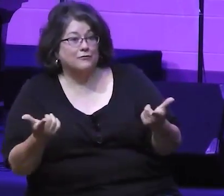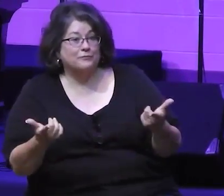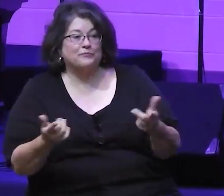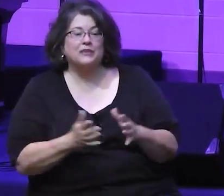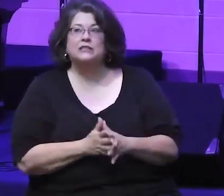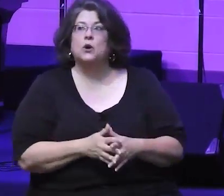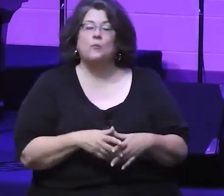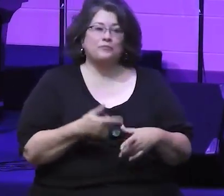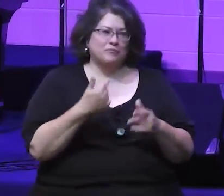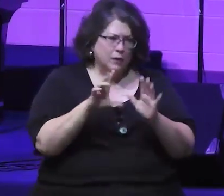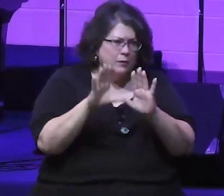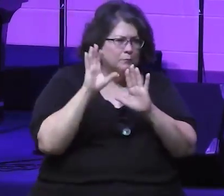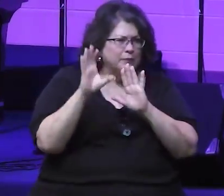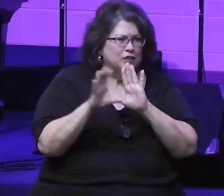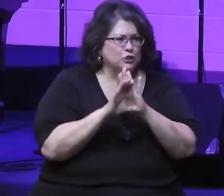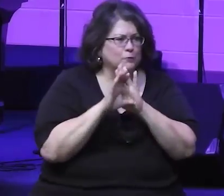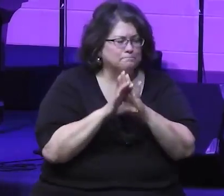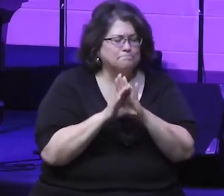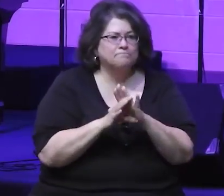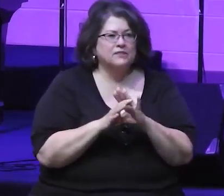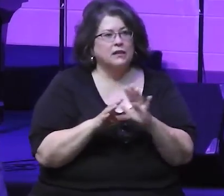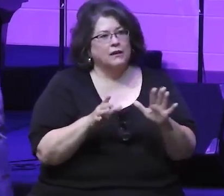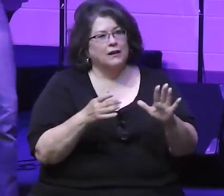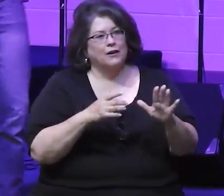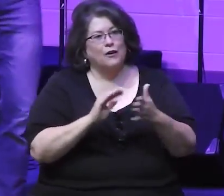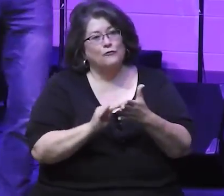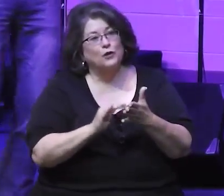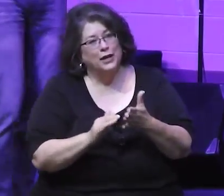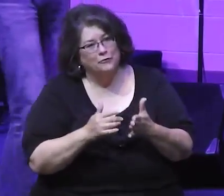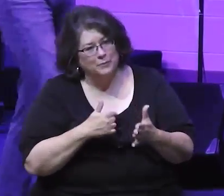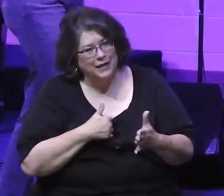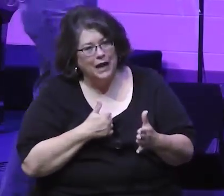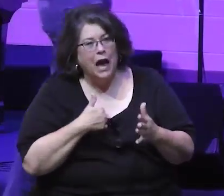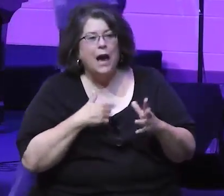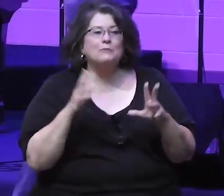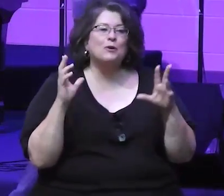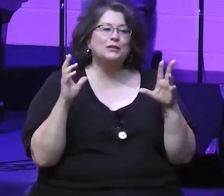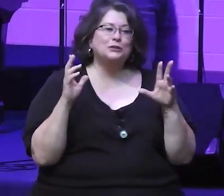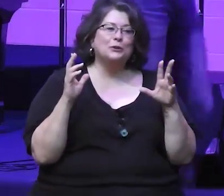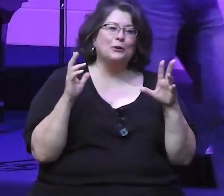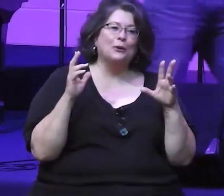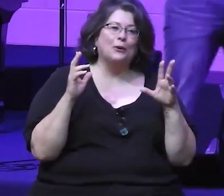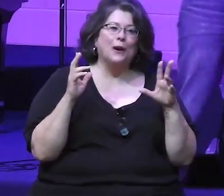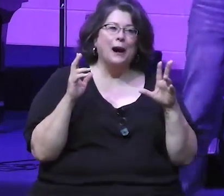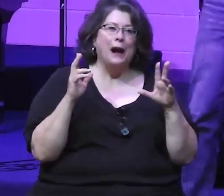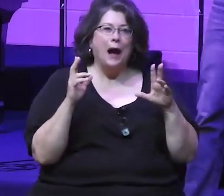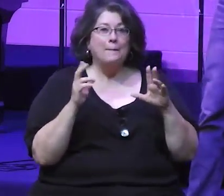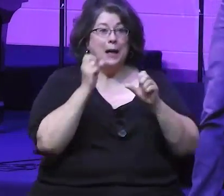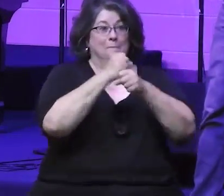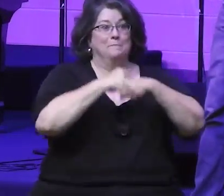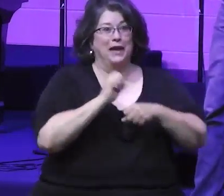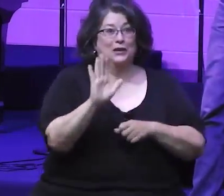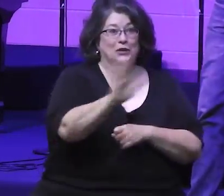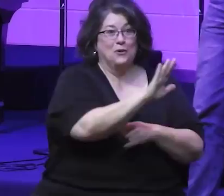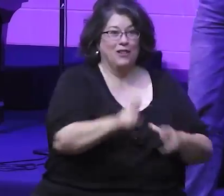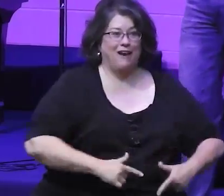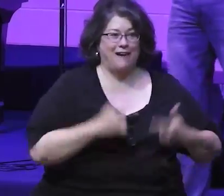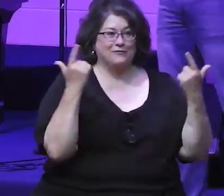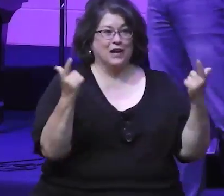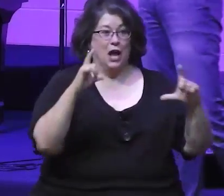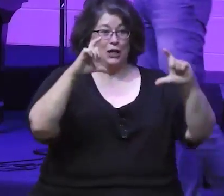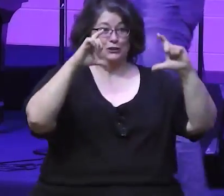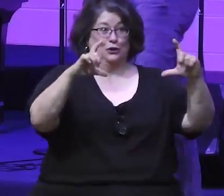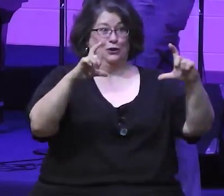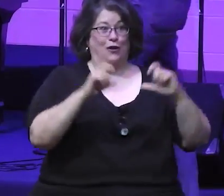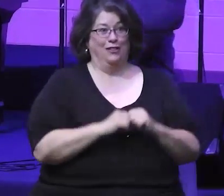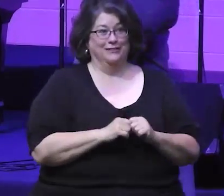seminary. This is if you'll forgive me, I'm going to reduce your life to a two-dimensional circle with segments.